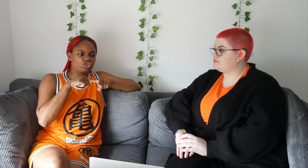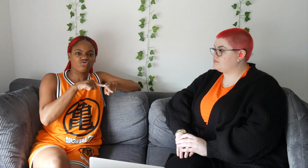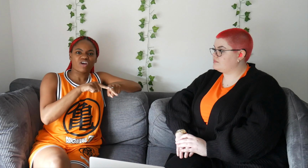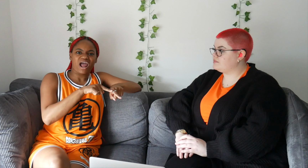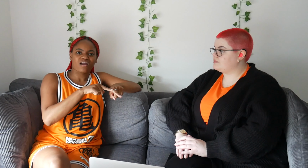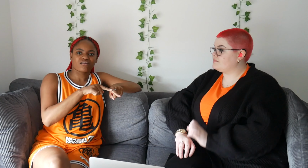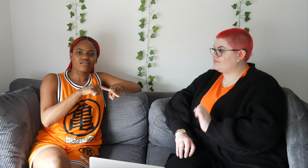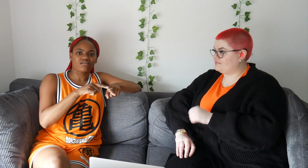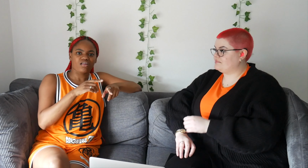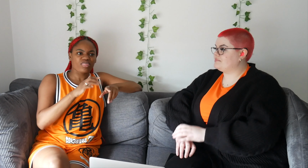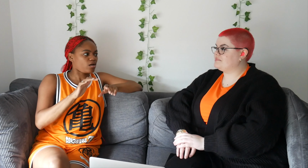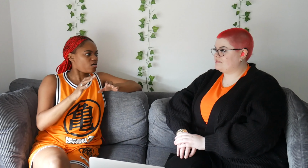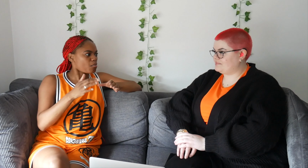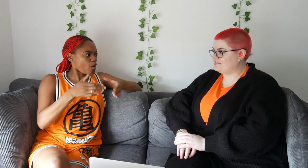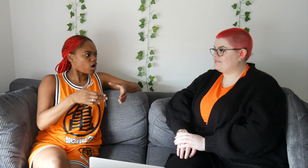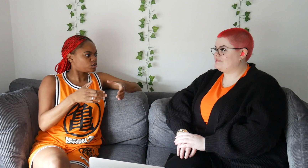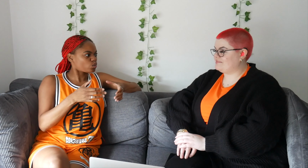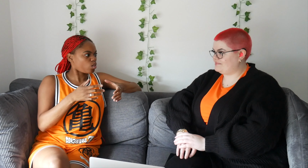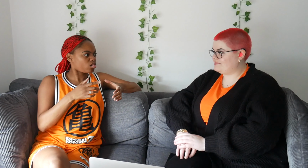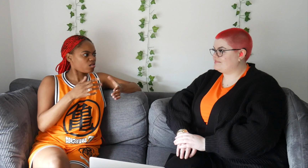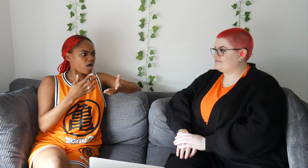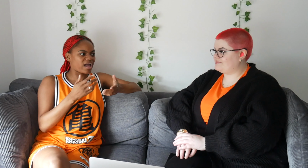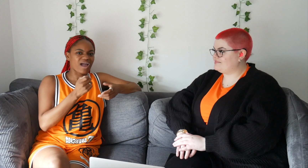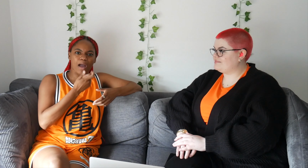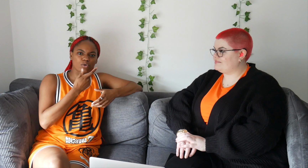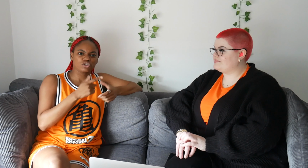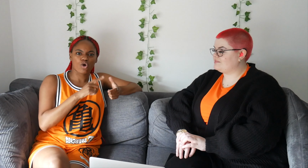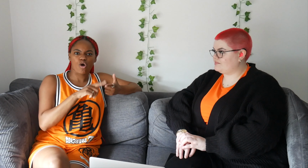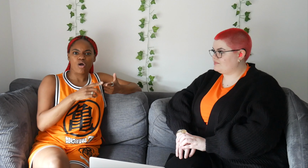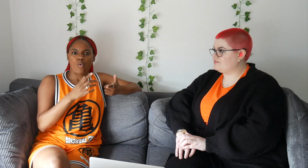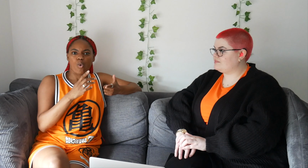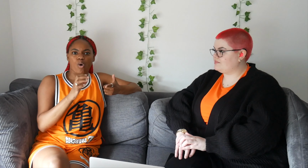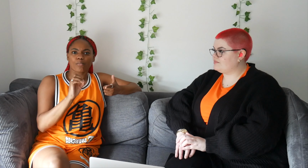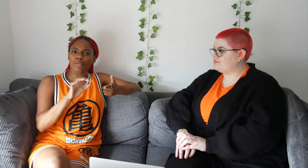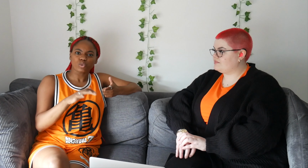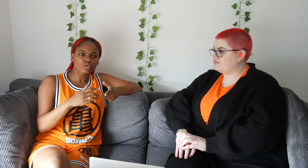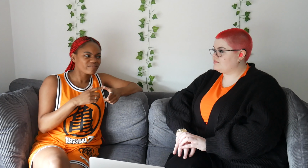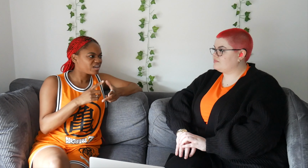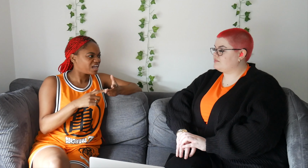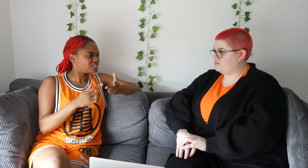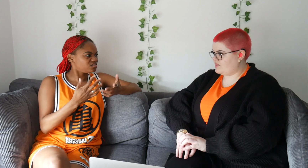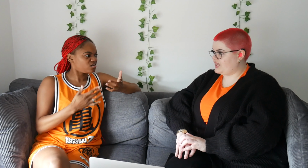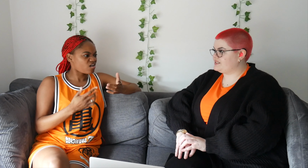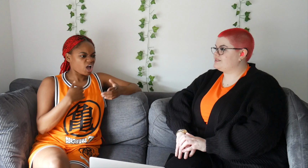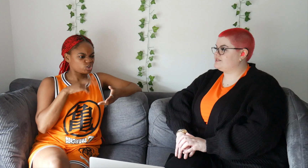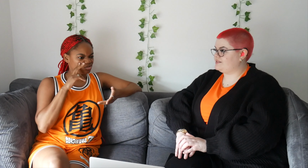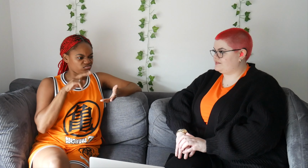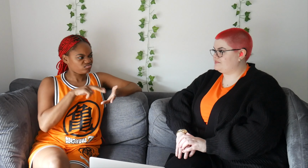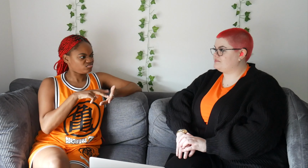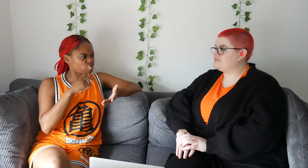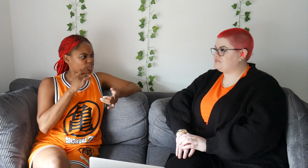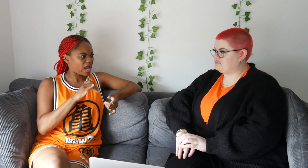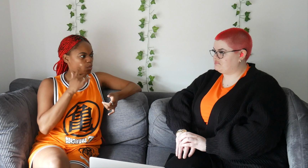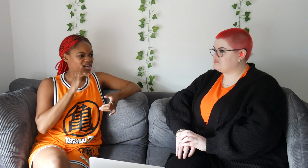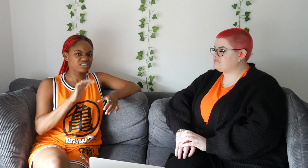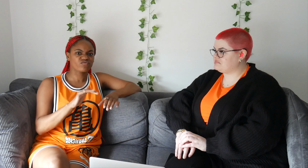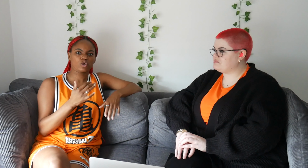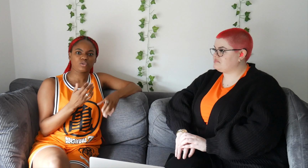I do track that package, like Amazon or Royal Mail. Yes. I just check on my phone when it's due